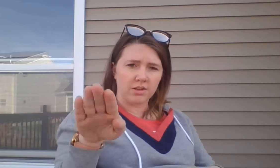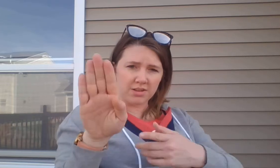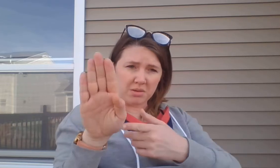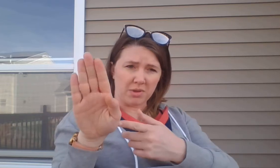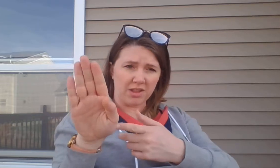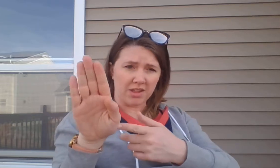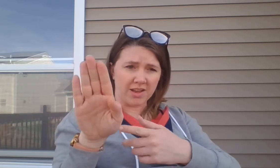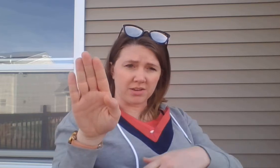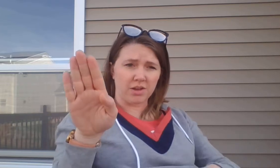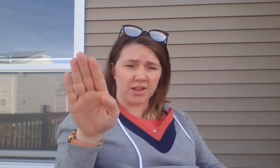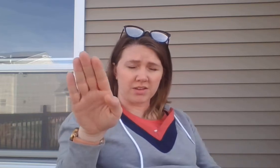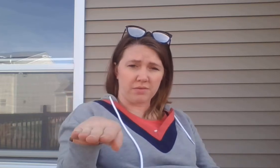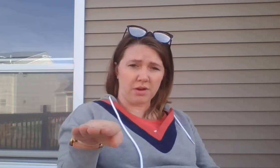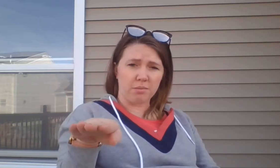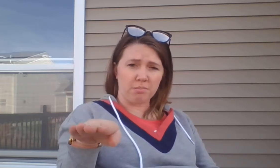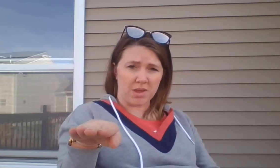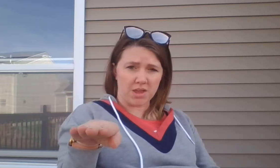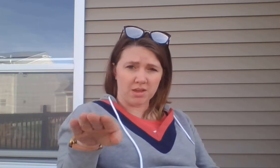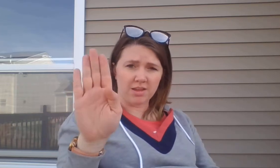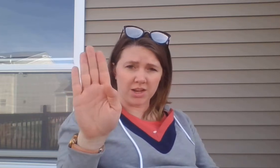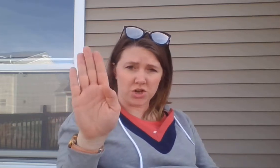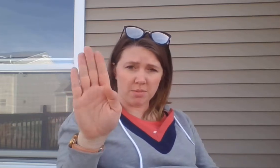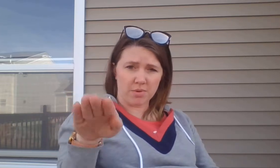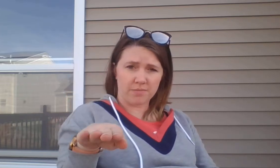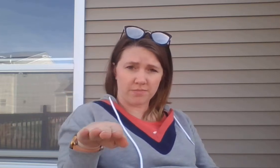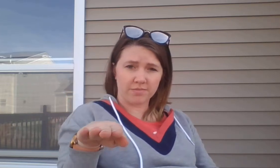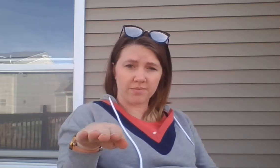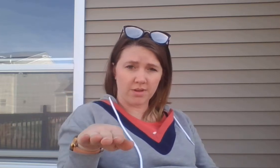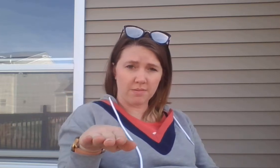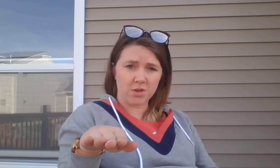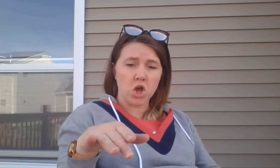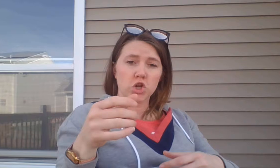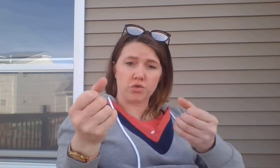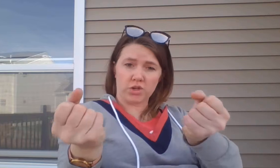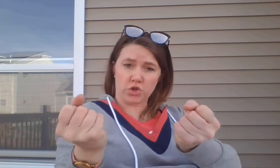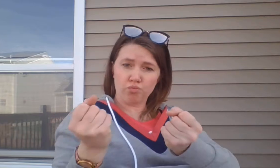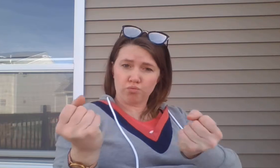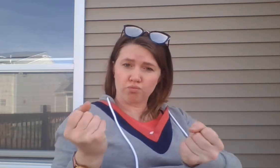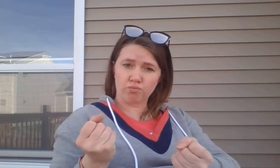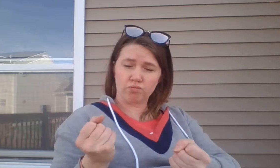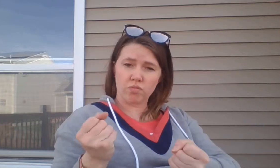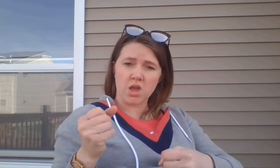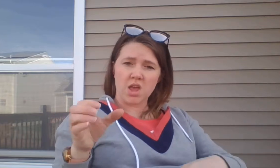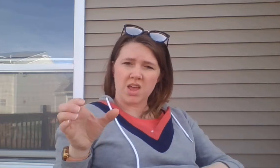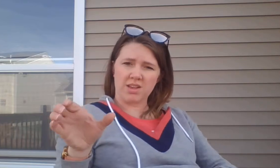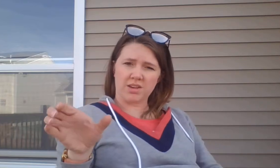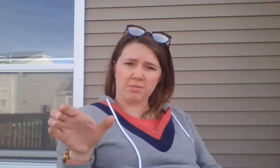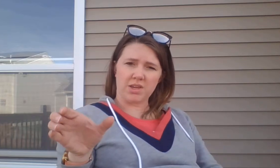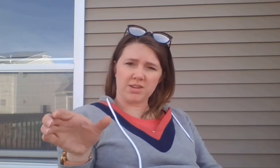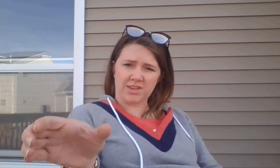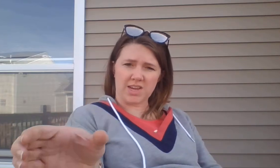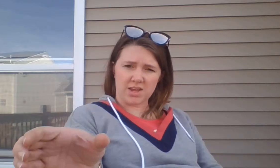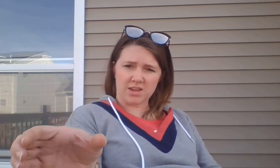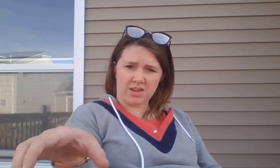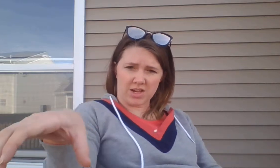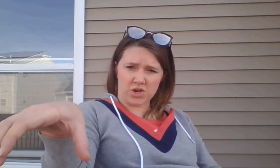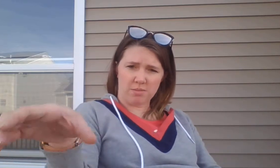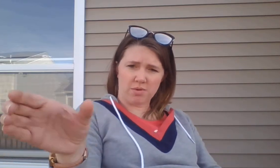is going to be a classifier B, hand shape. Okay. Dresser is going to be a C, hand shape.